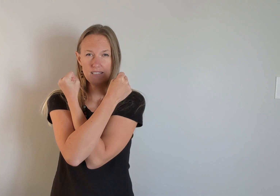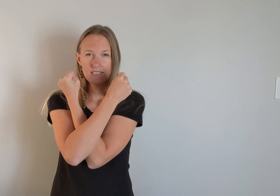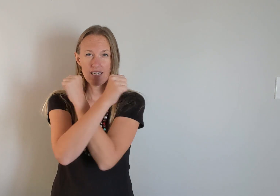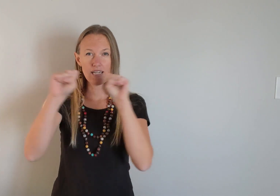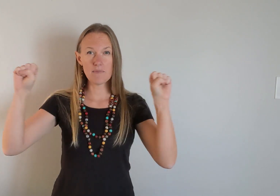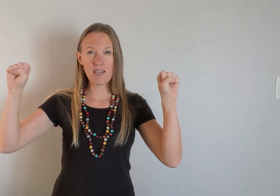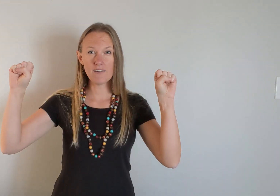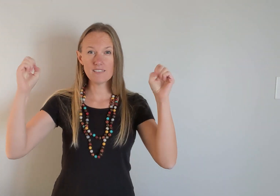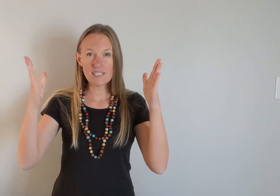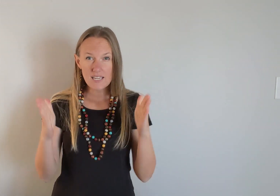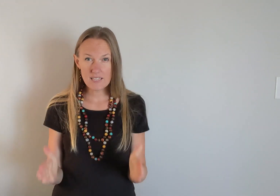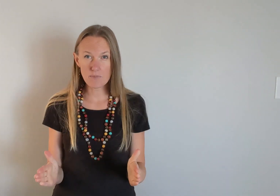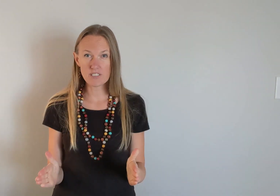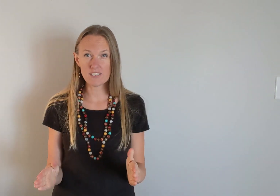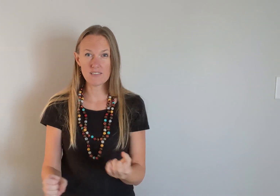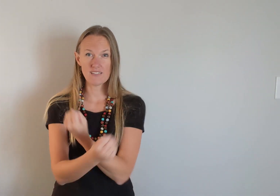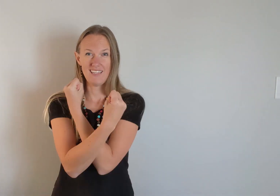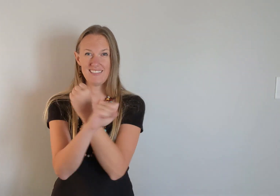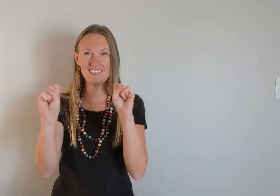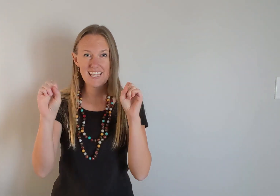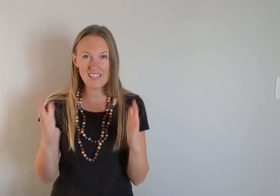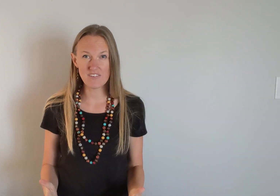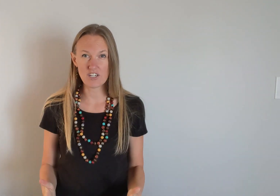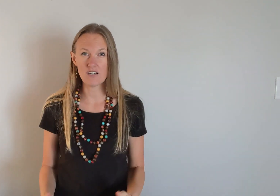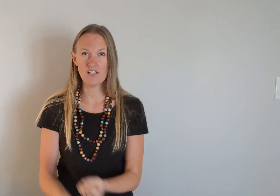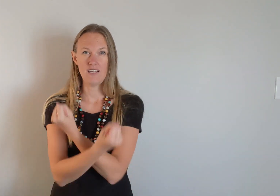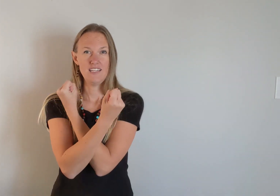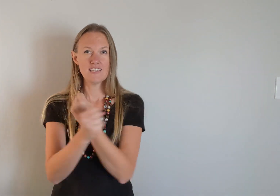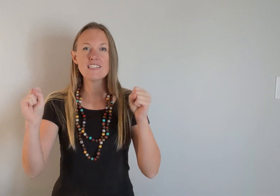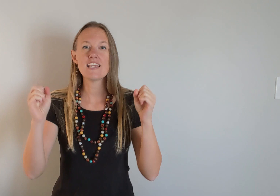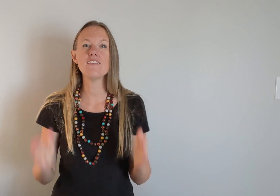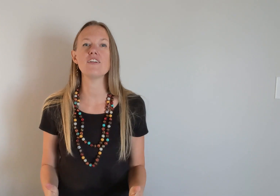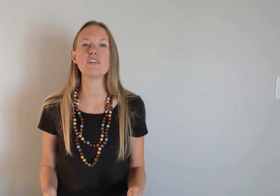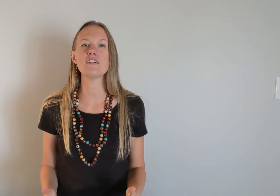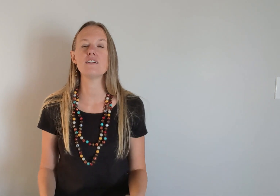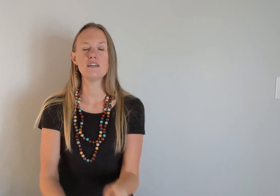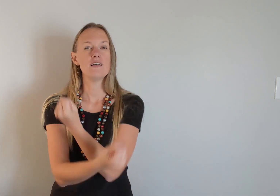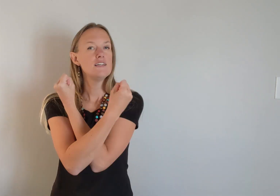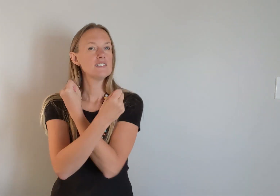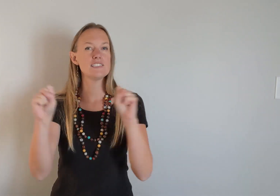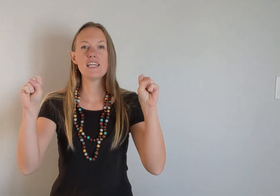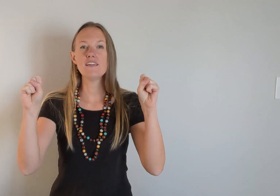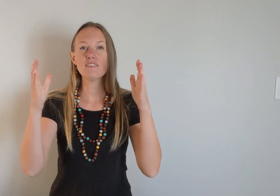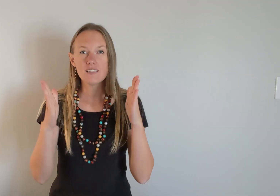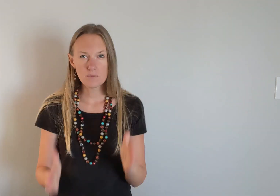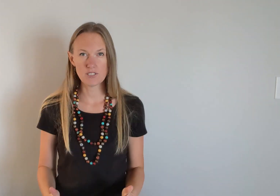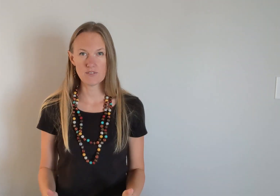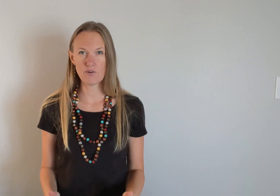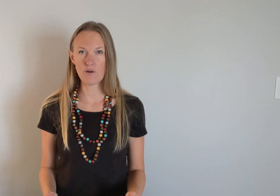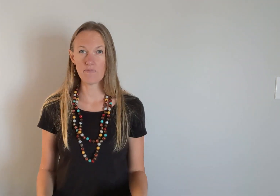cross, come out, and then person, okay? Savior, Savior, save, person form,